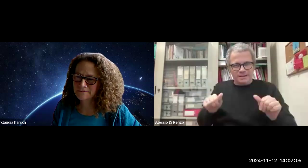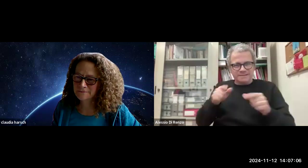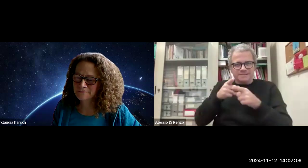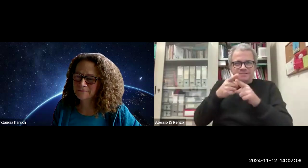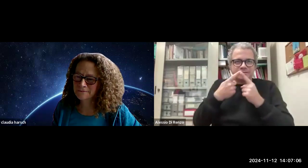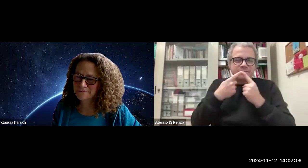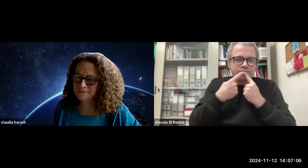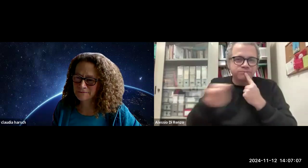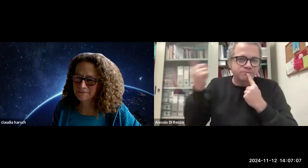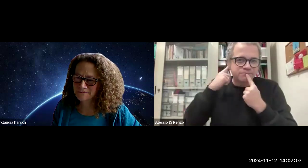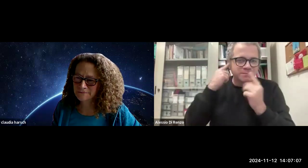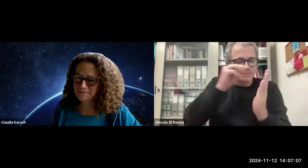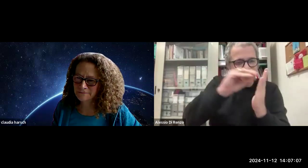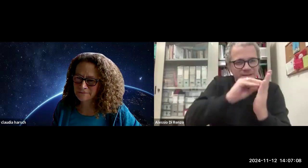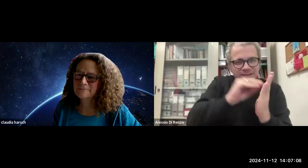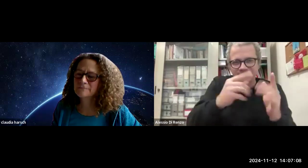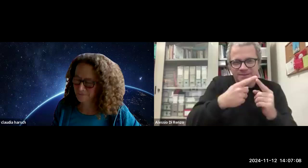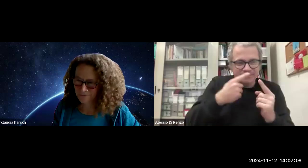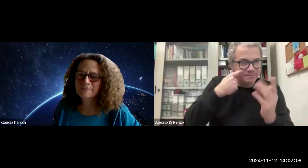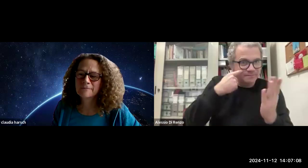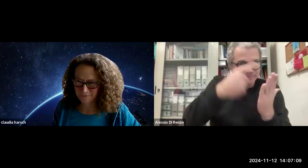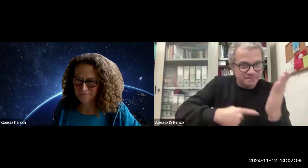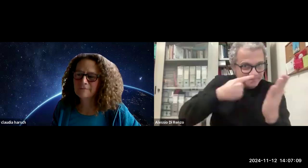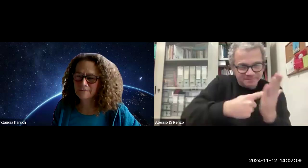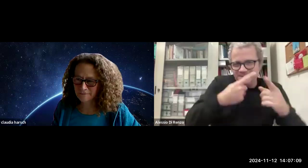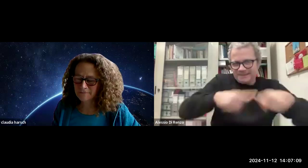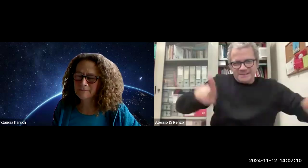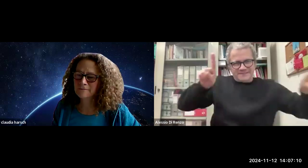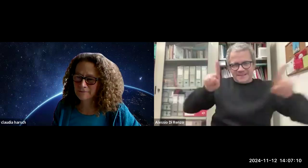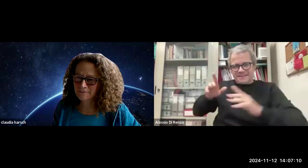And we're looking at also different modalities.